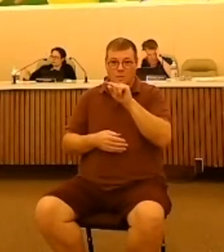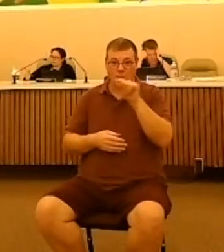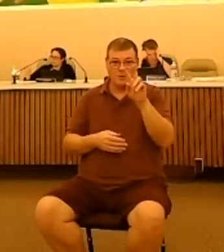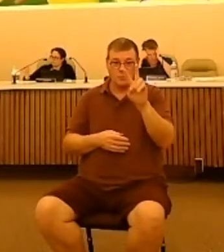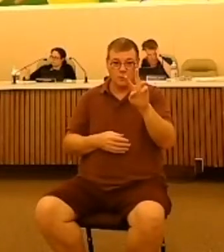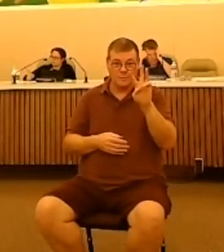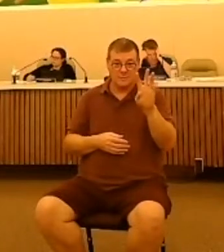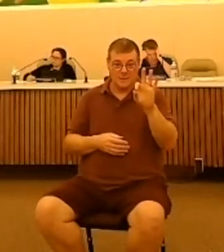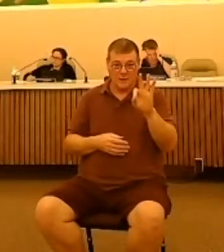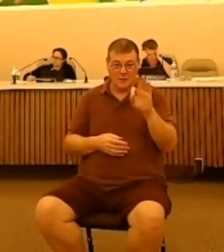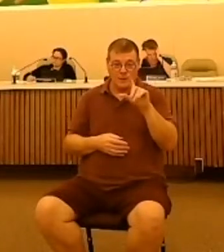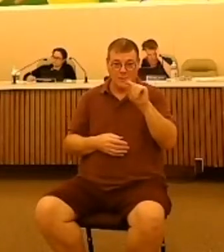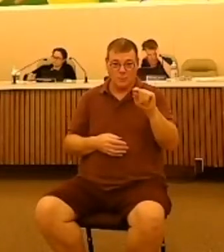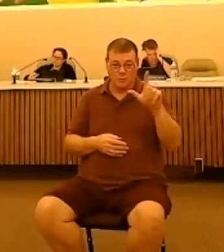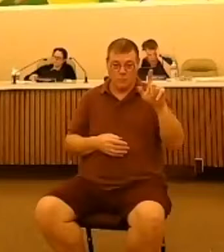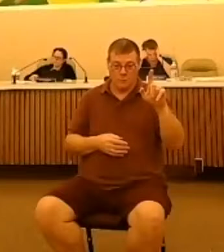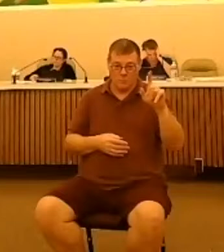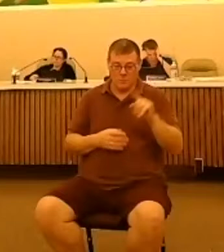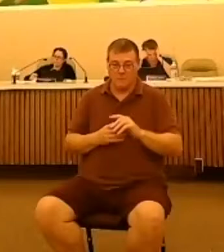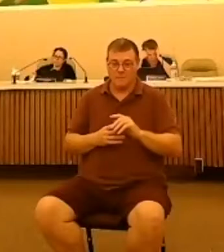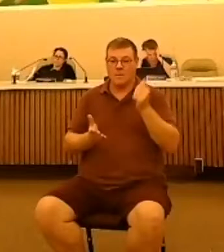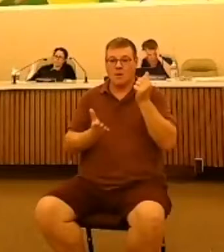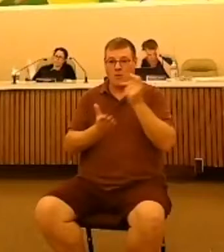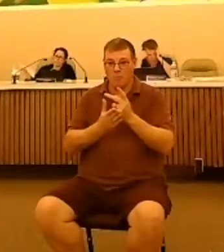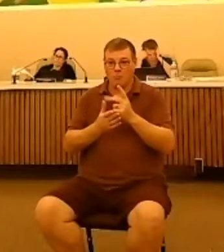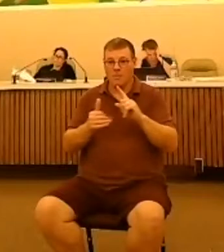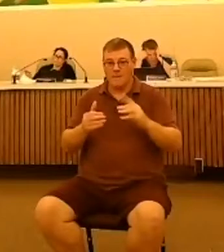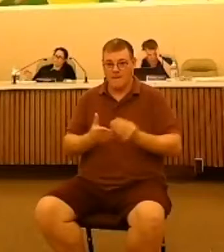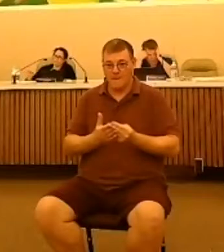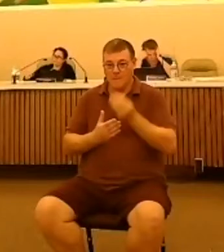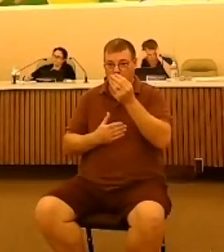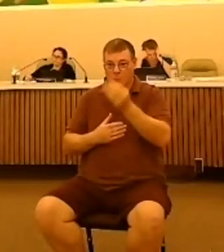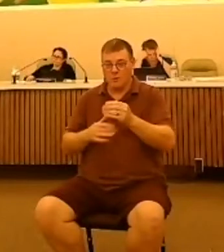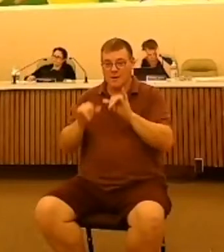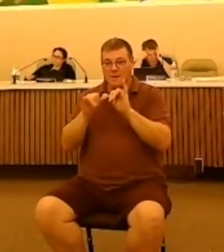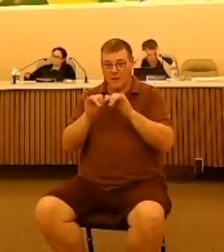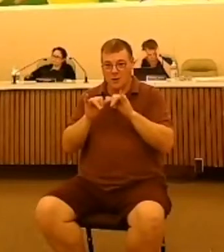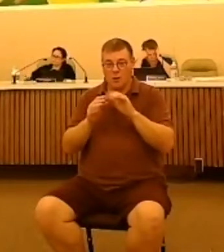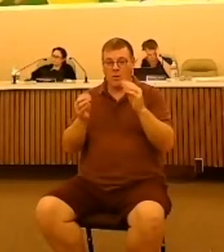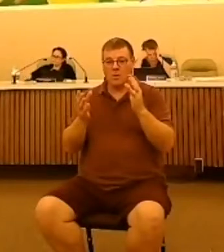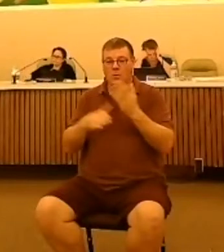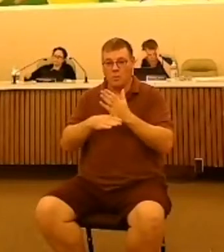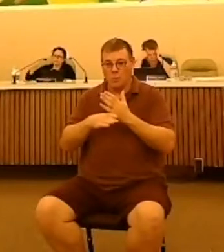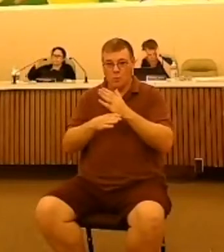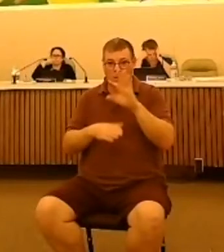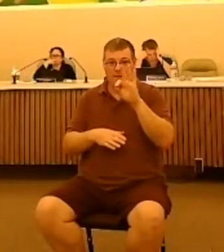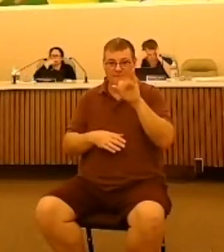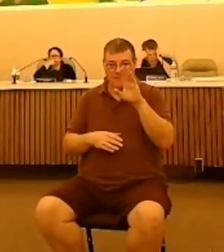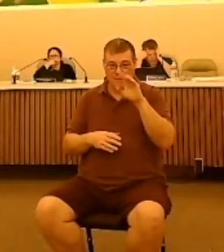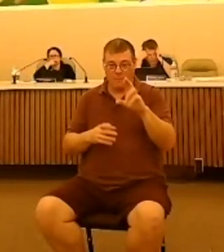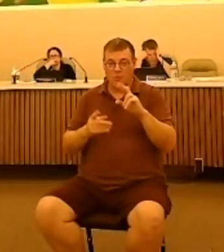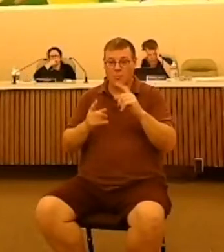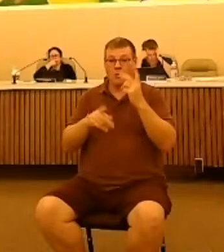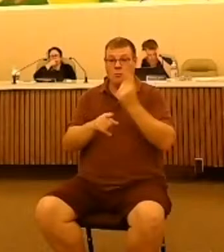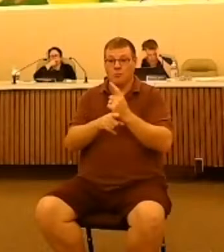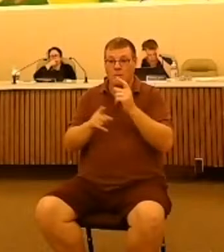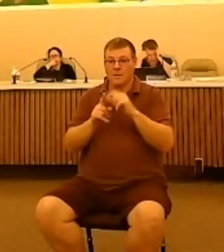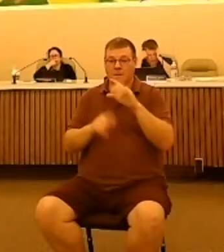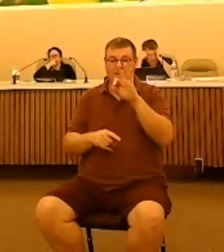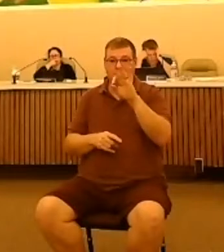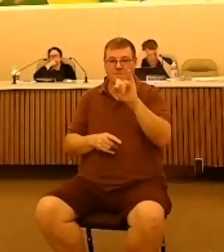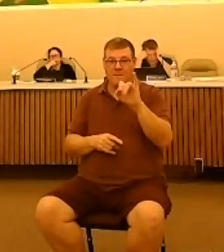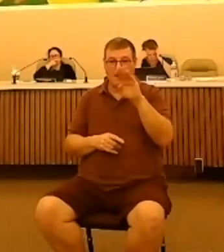20-269, 2021, authorizing the purchase of engineered wood fiber to correct the vendor name to Fibar